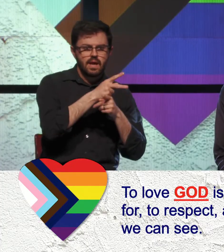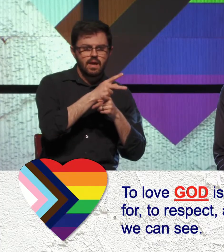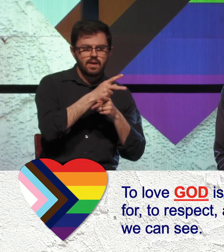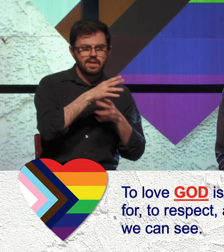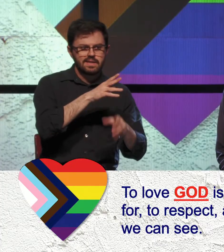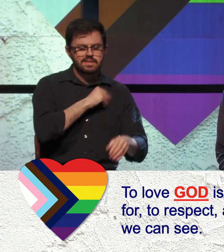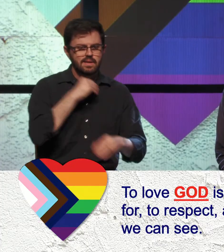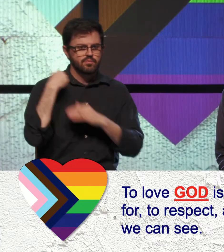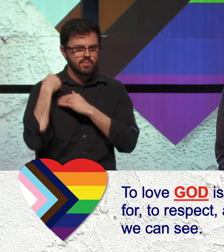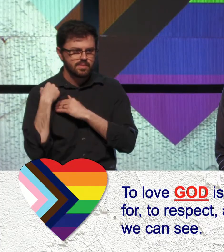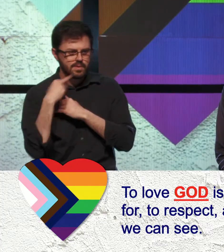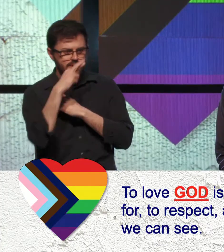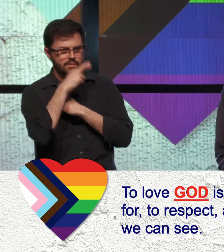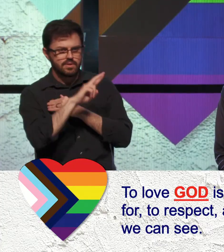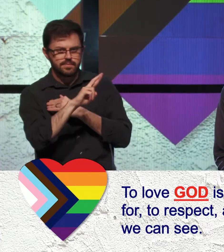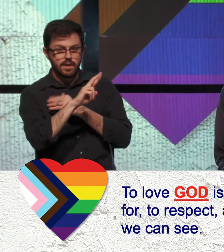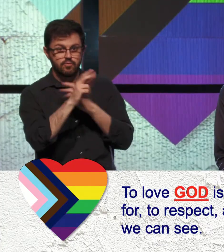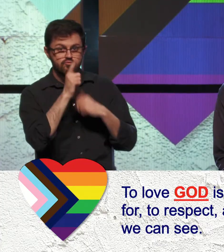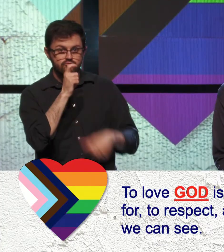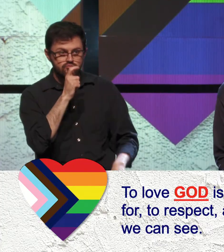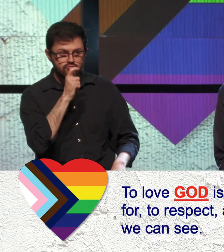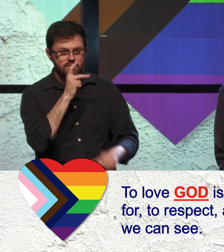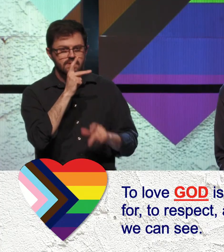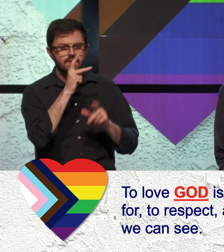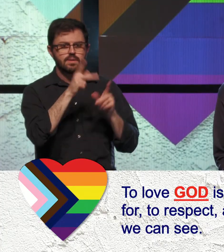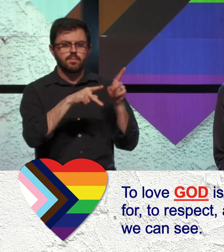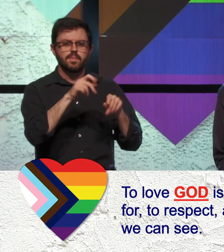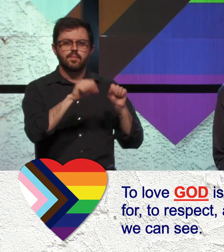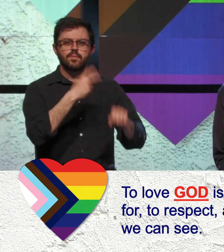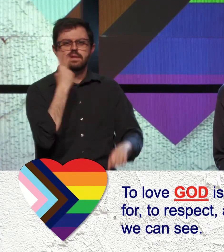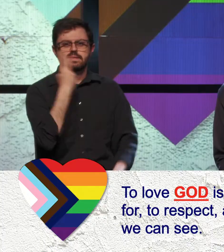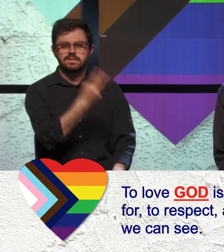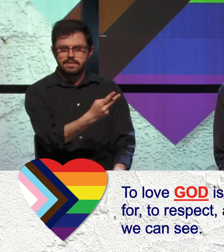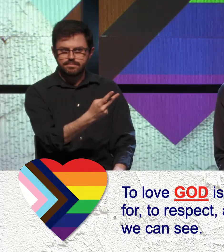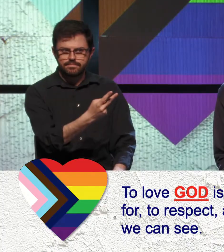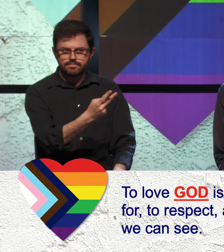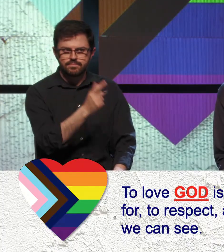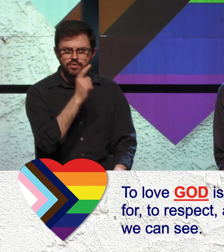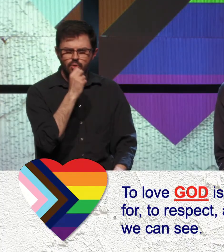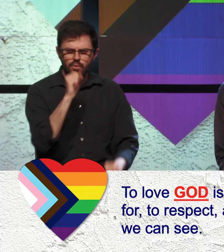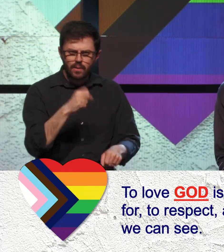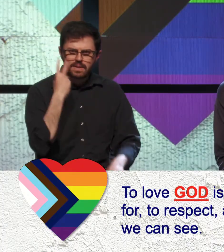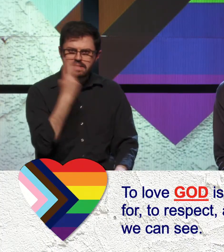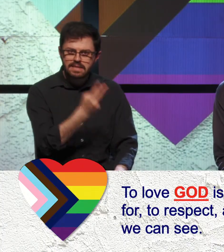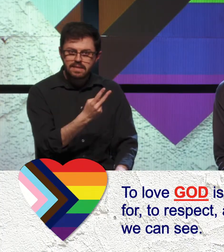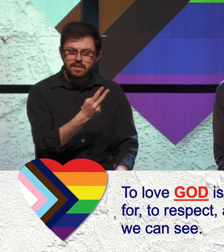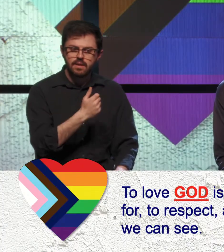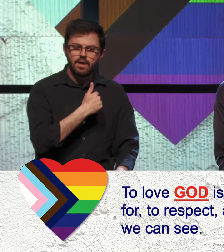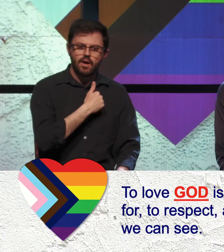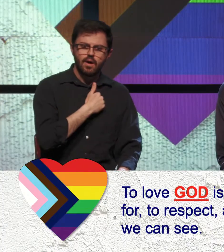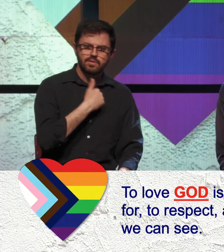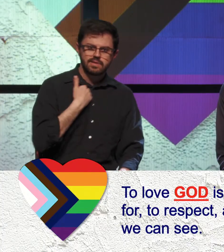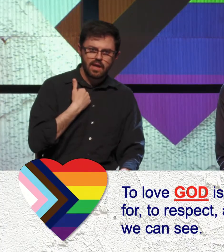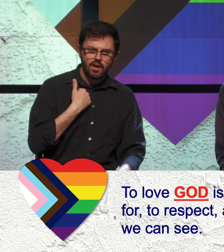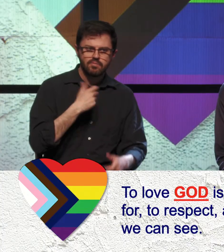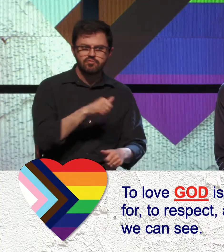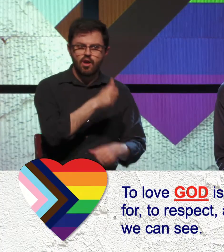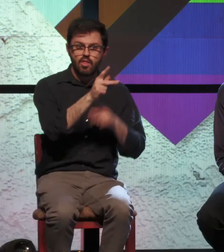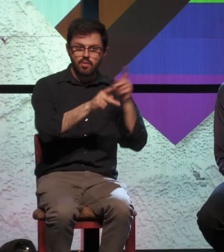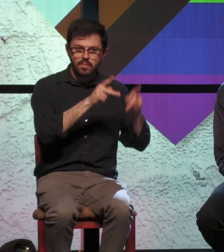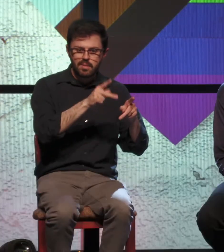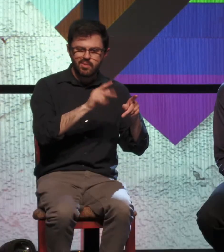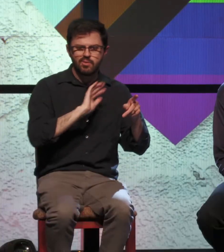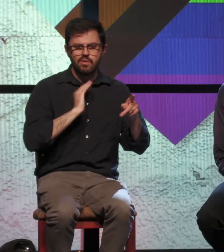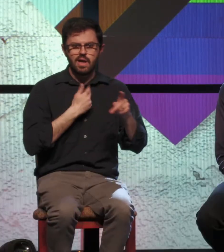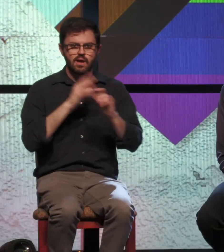we can see. And who can we see? Ourselves and others, the world in which we live. That's what it